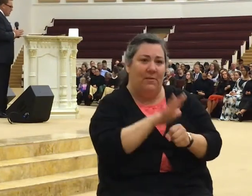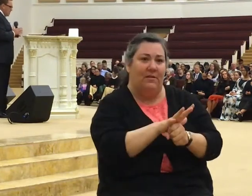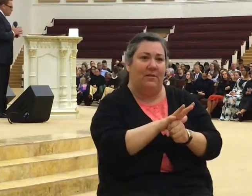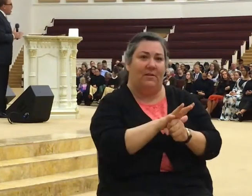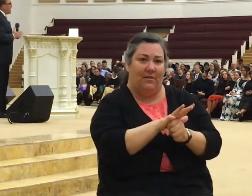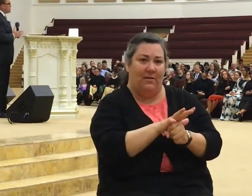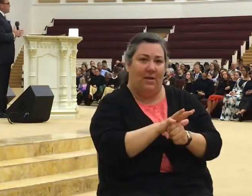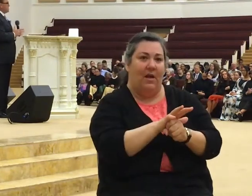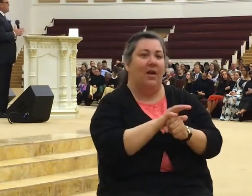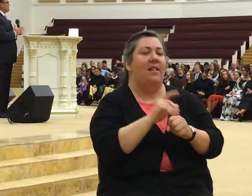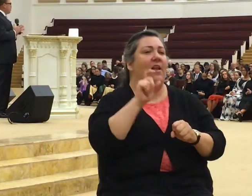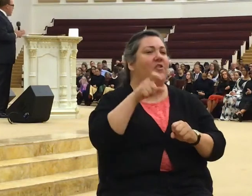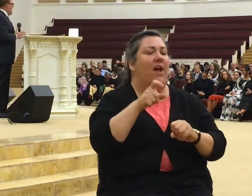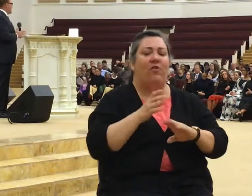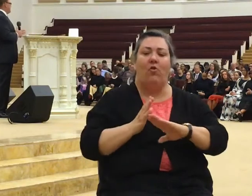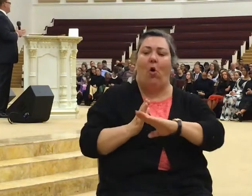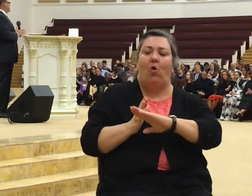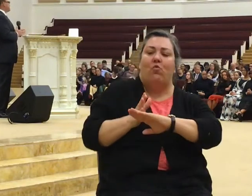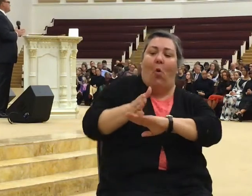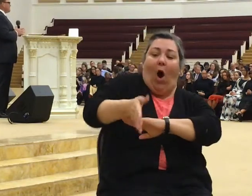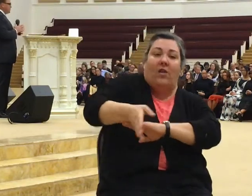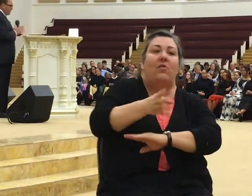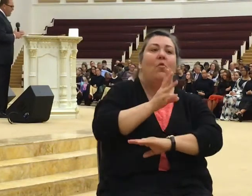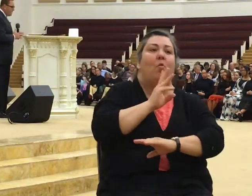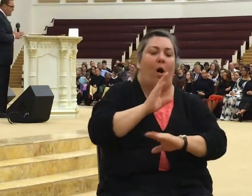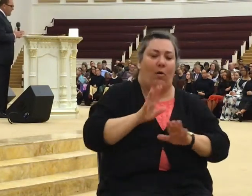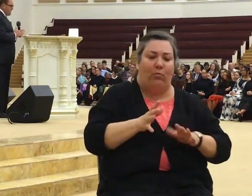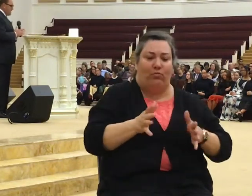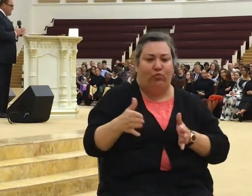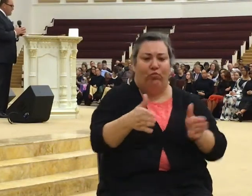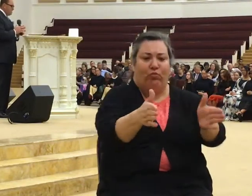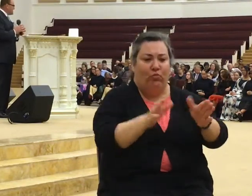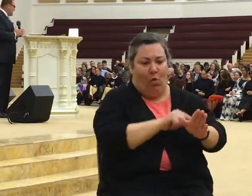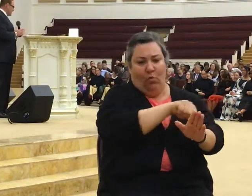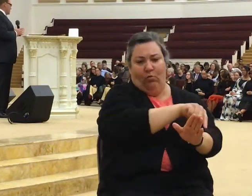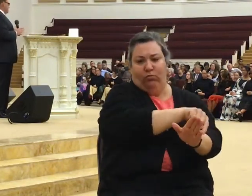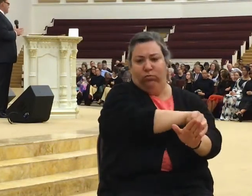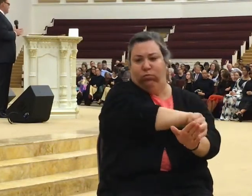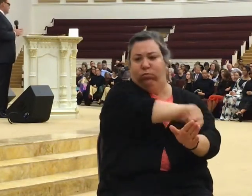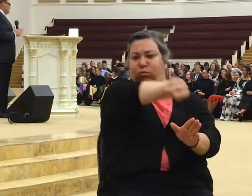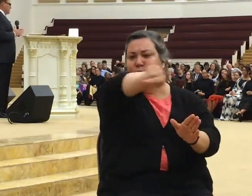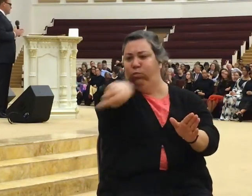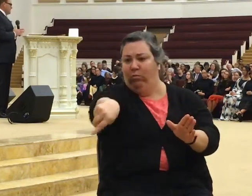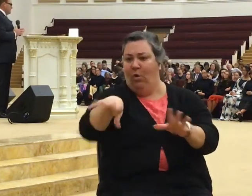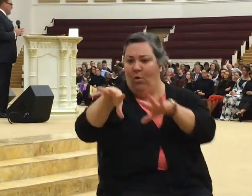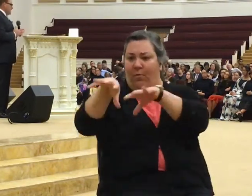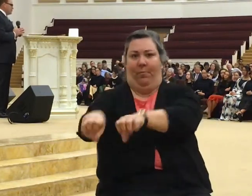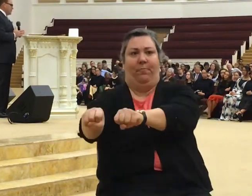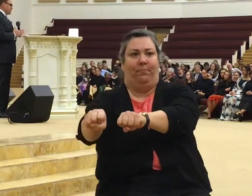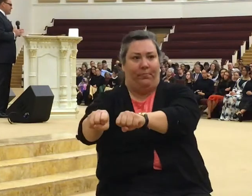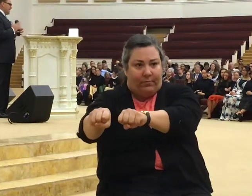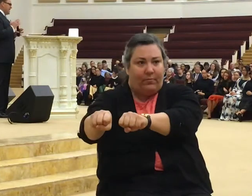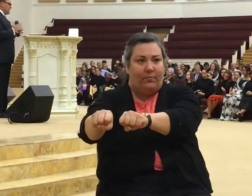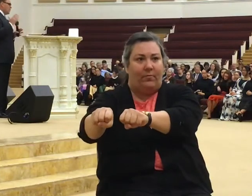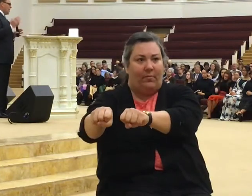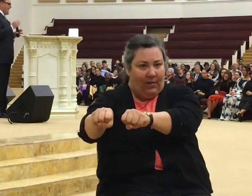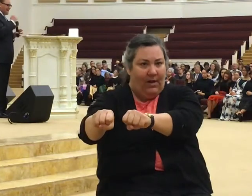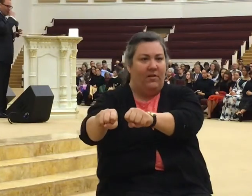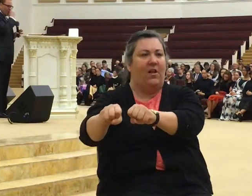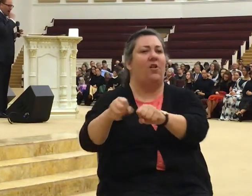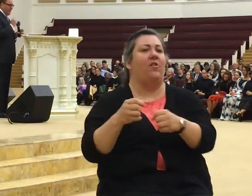just across the water from possession. They are just a